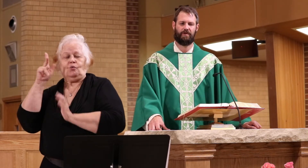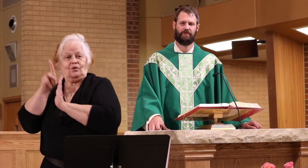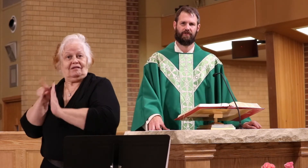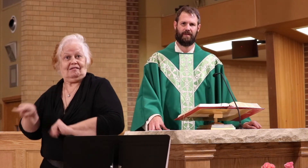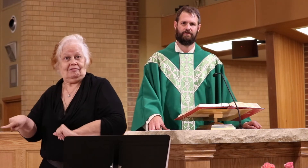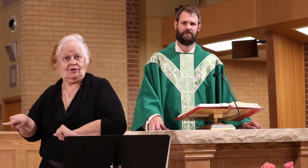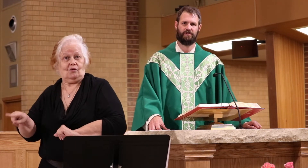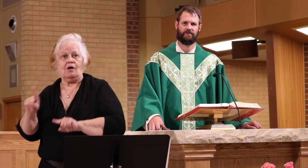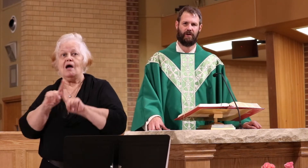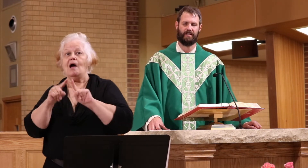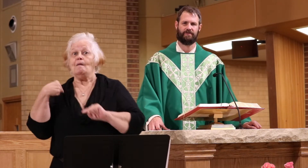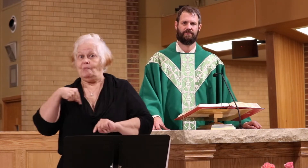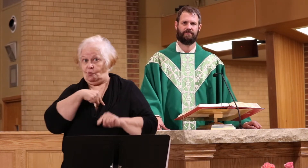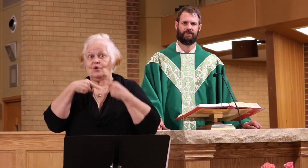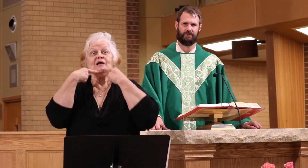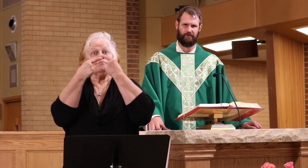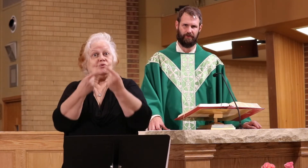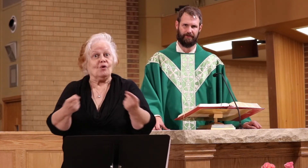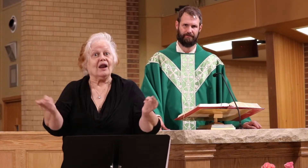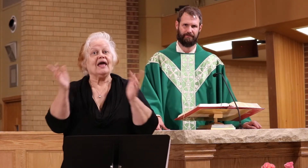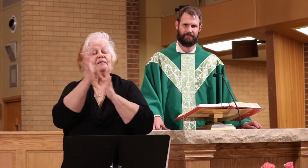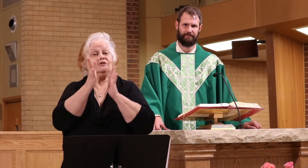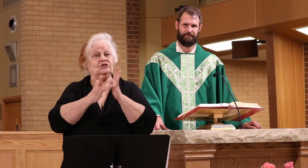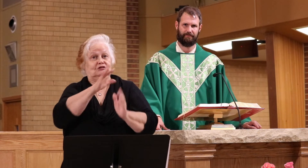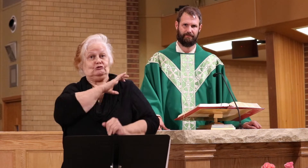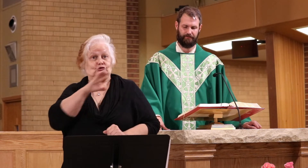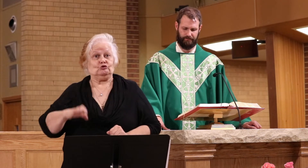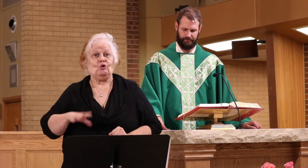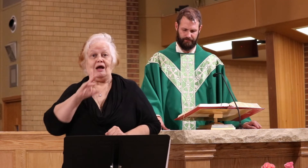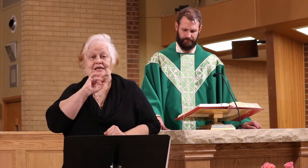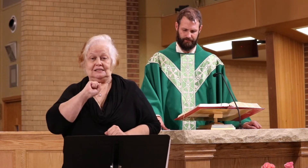And yet we proclaim Jesus Christ is Lord.